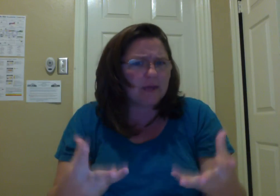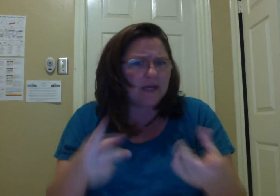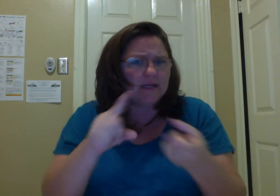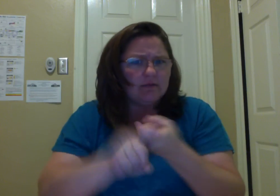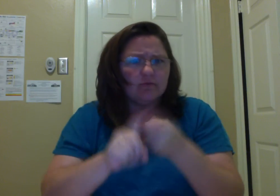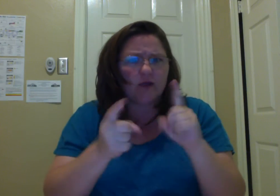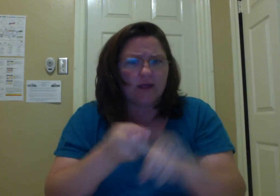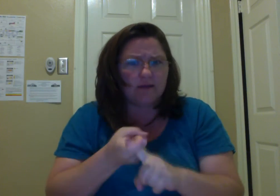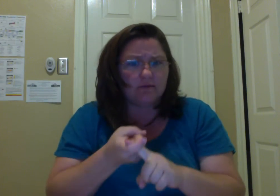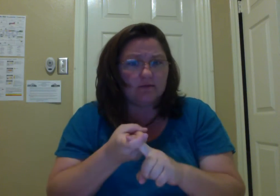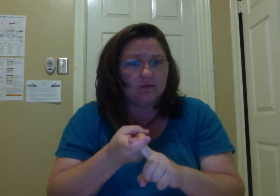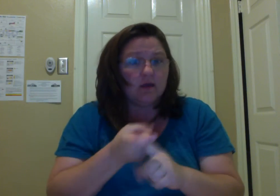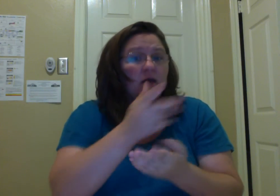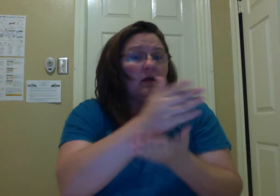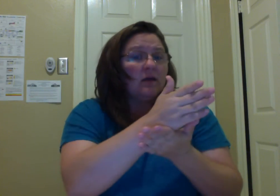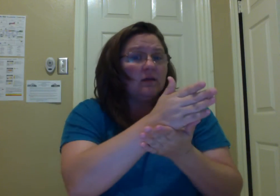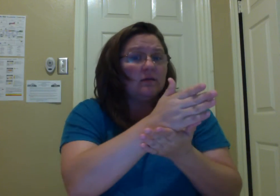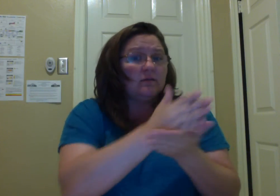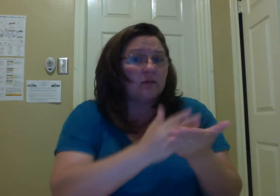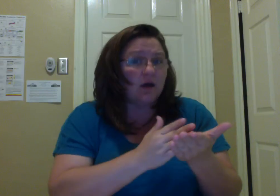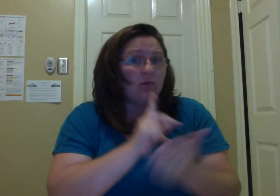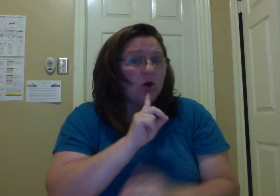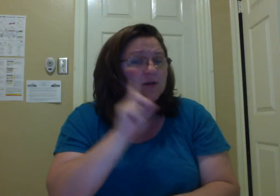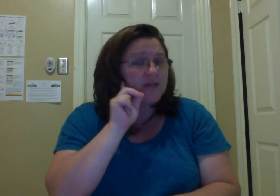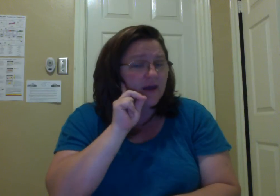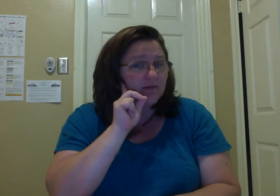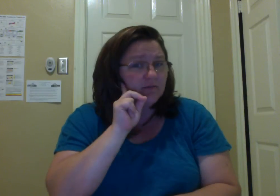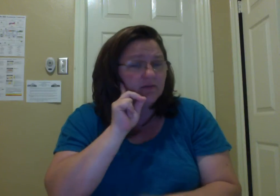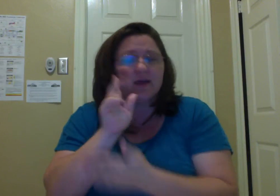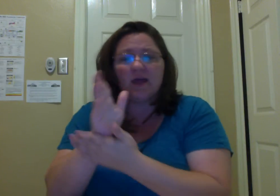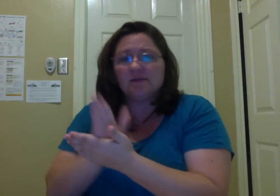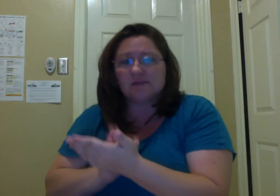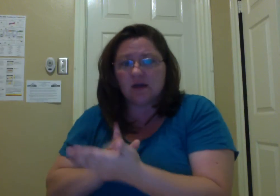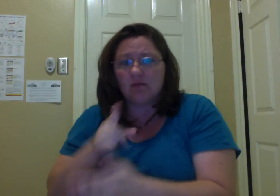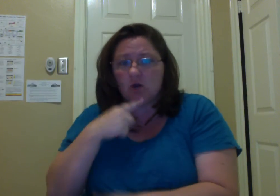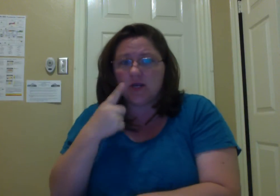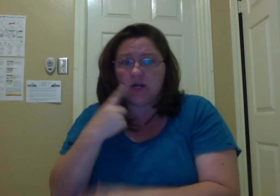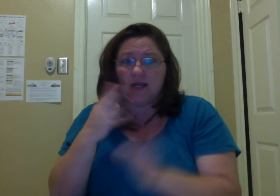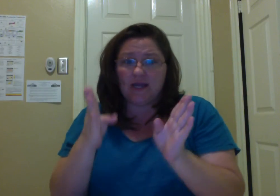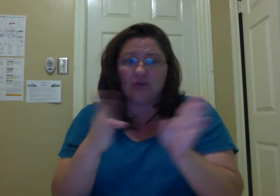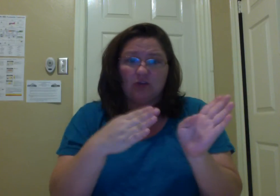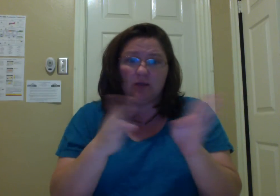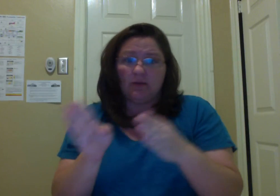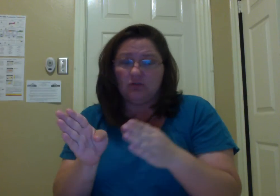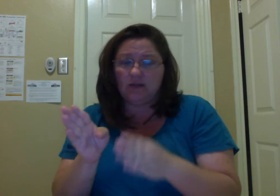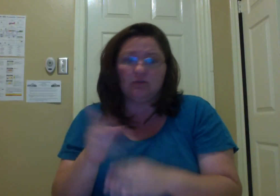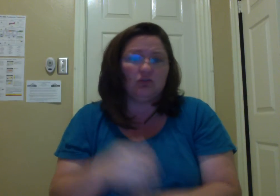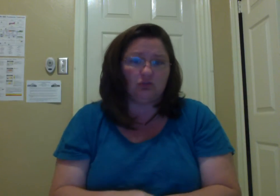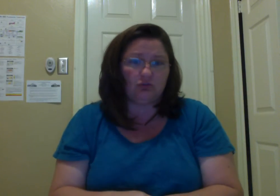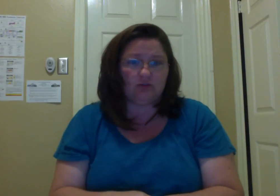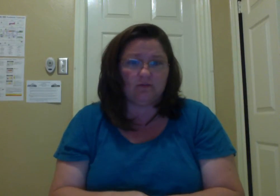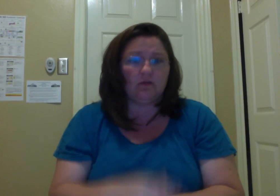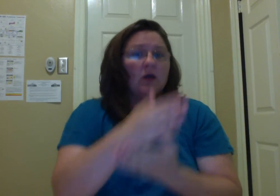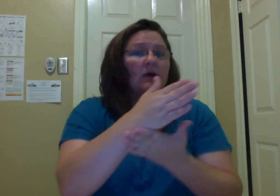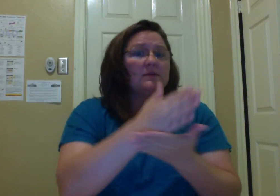many friends. Some are deaf and some are hearing. Again, talking about two things, so you shoulder shift. So